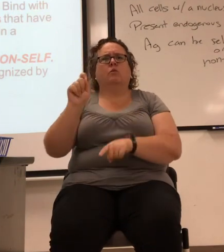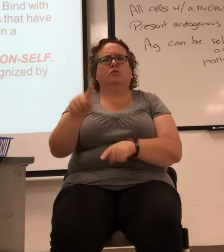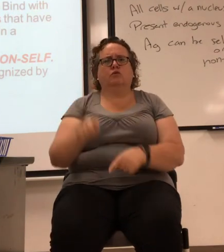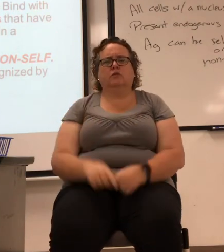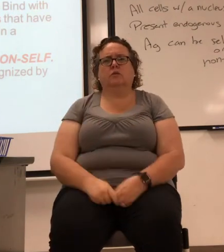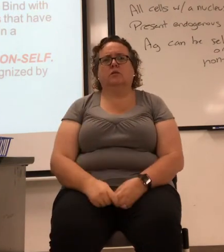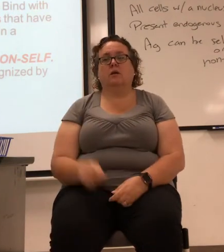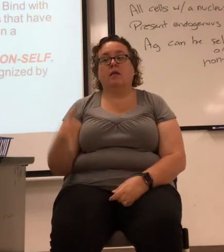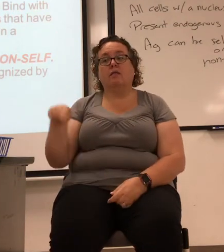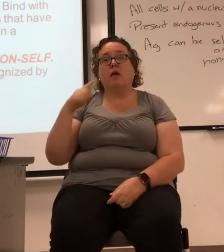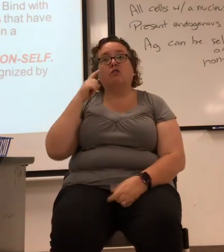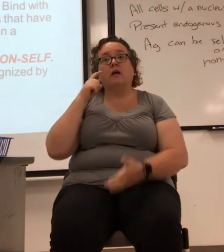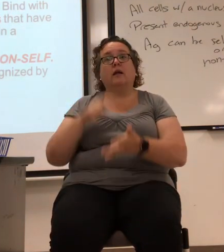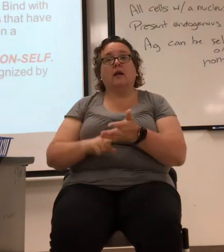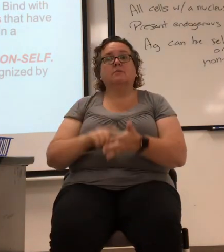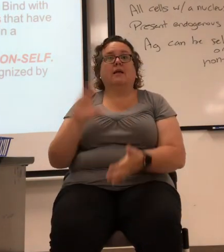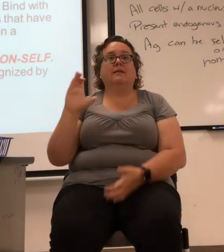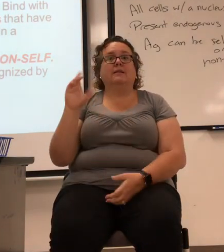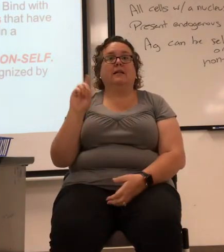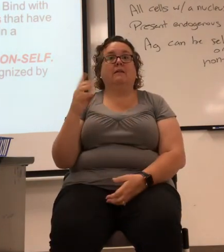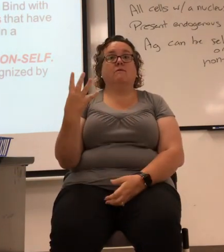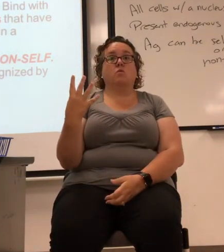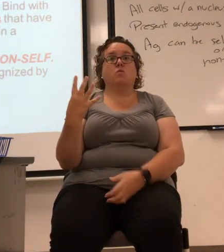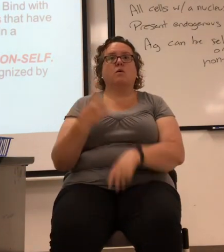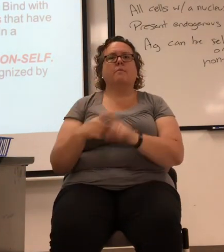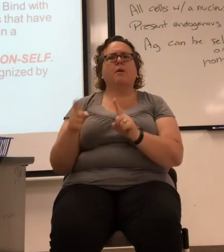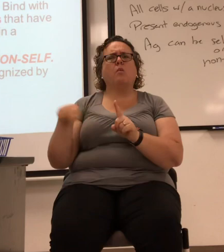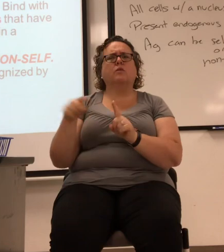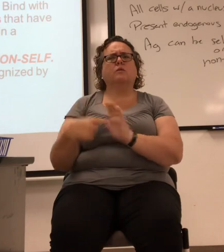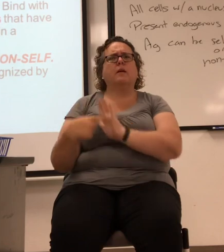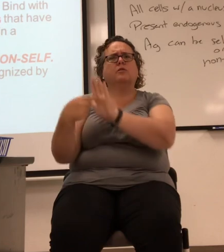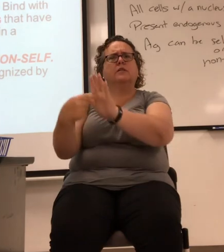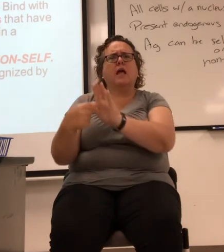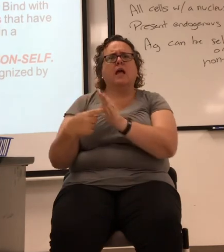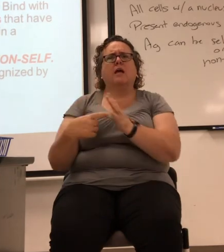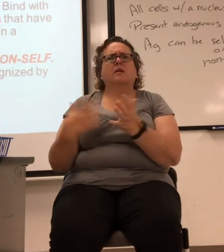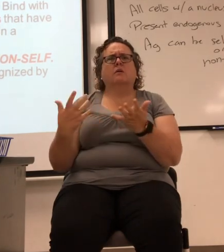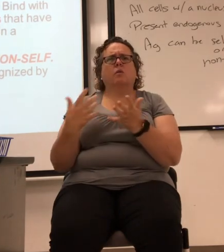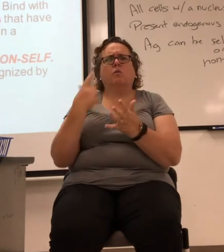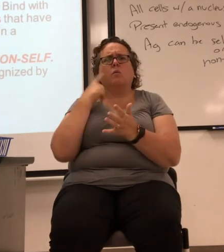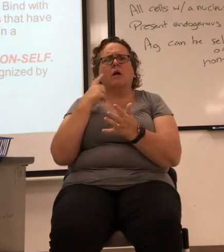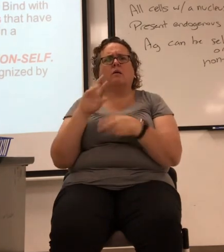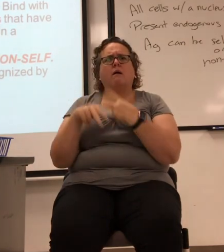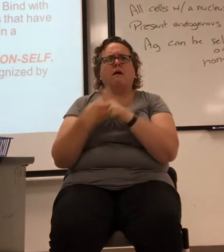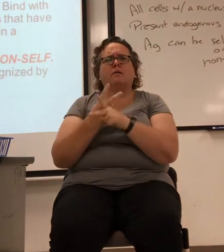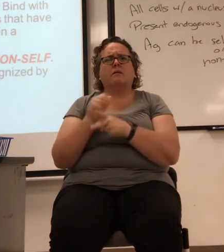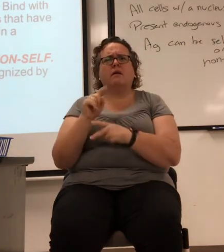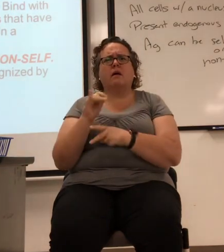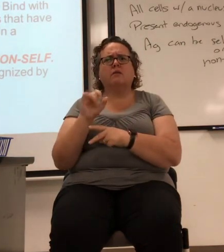They're recognized by the CD4s, as we already said, but what do they present, what do they display, what kind of antigen is it?